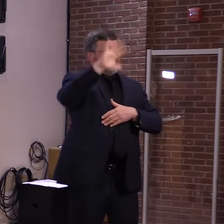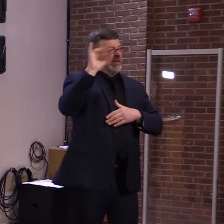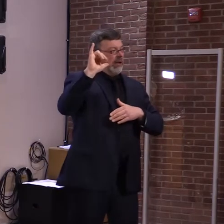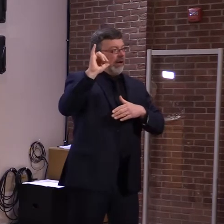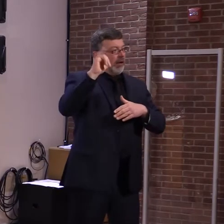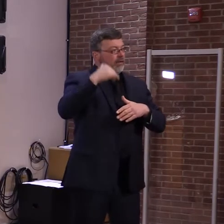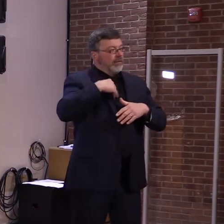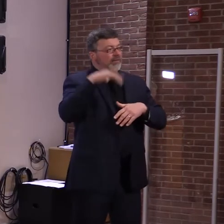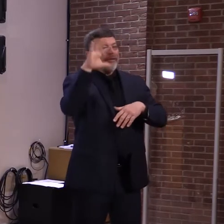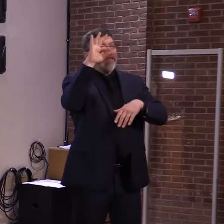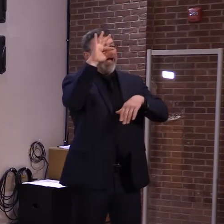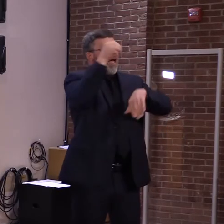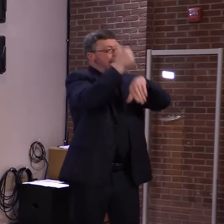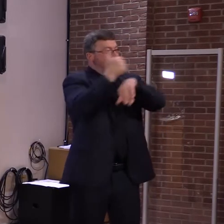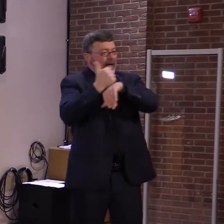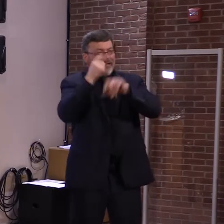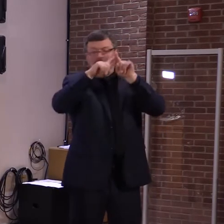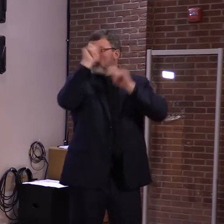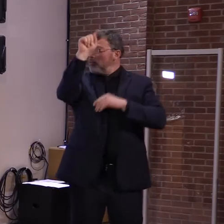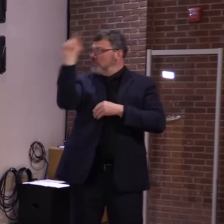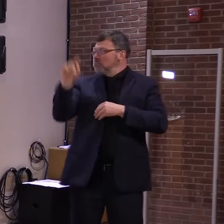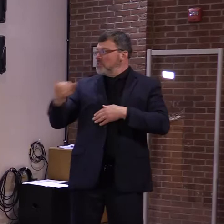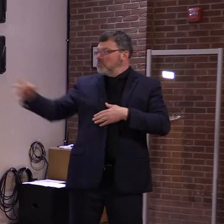healthvermont.gov/myvaccine, or you can call